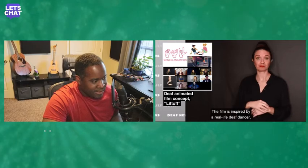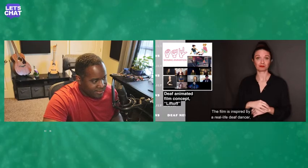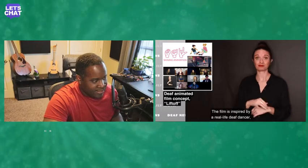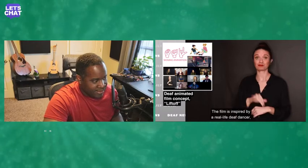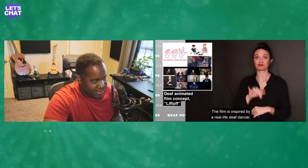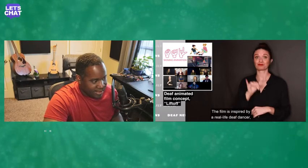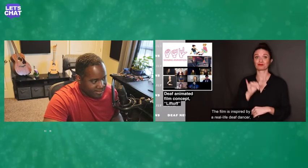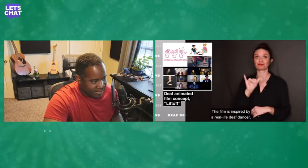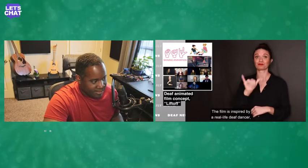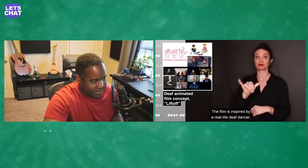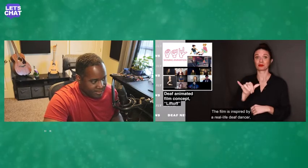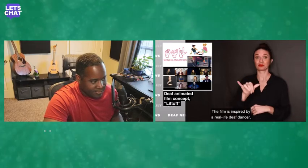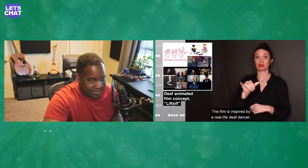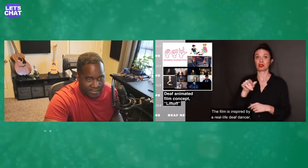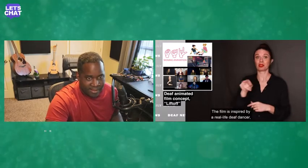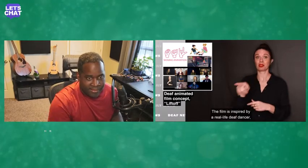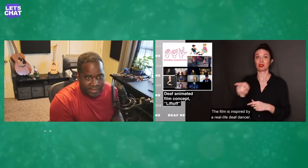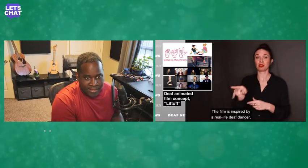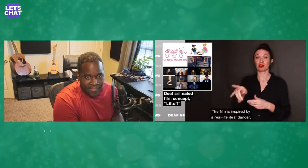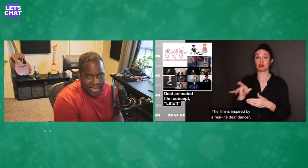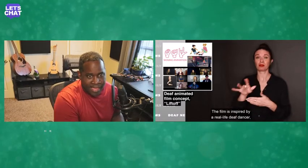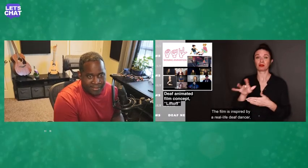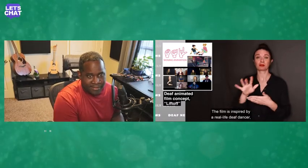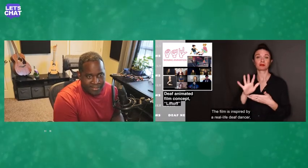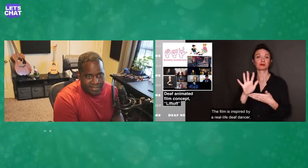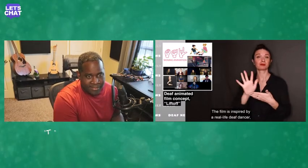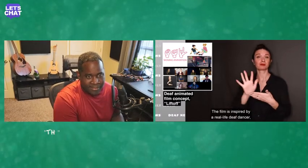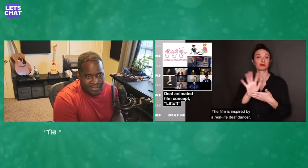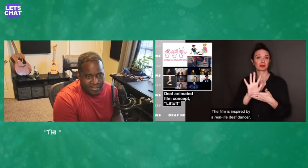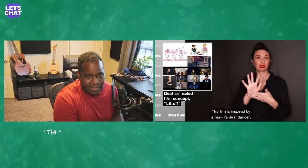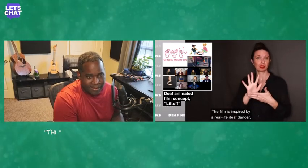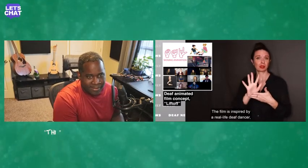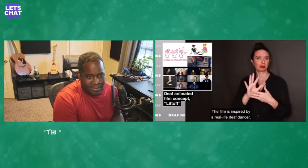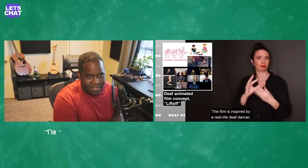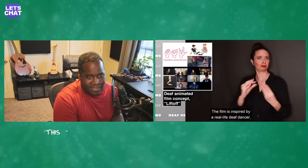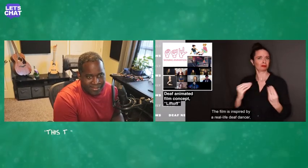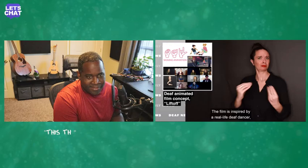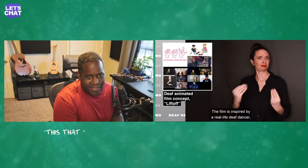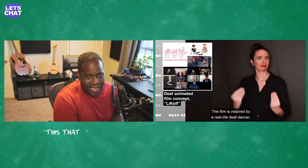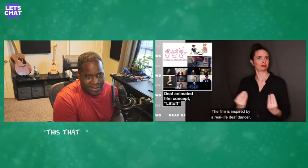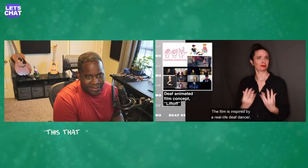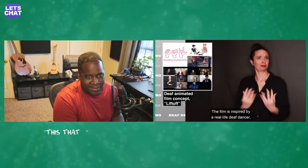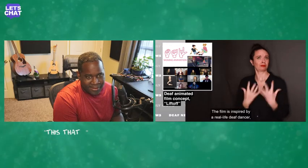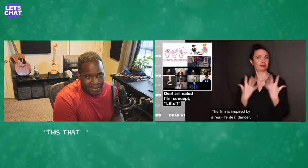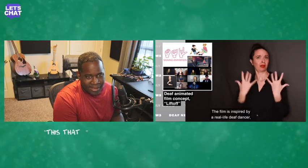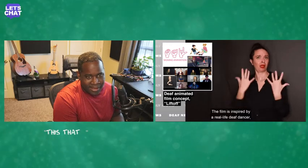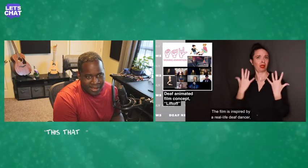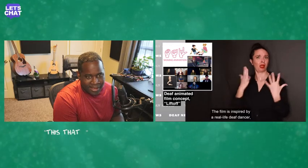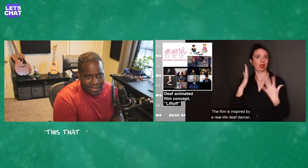she says these signs. She says that... this, that,